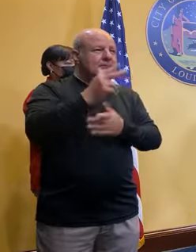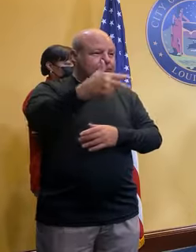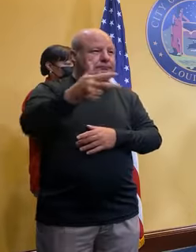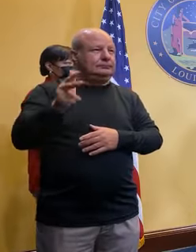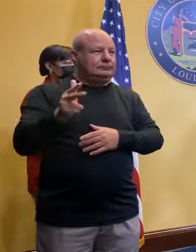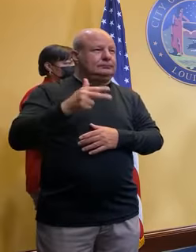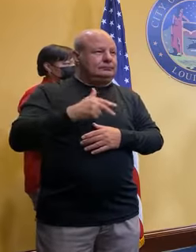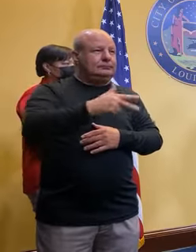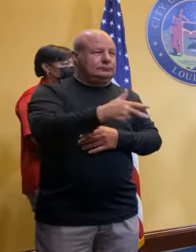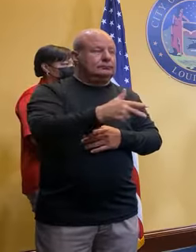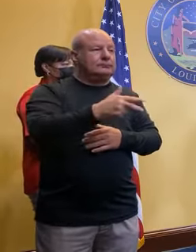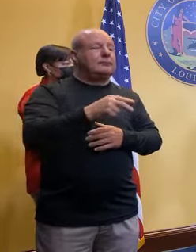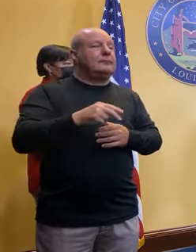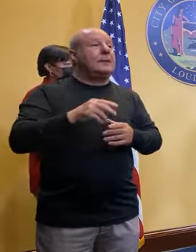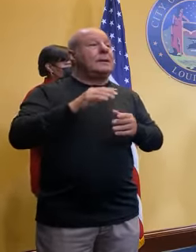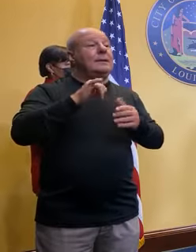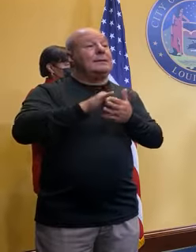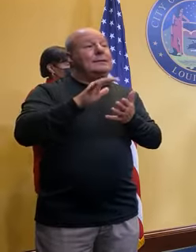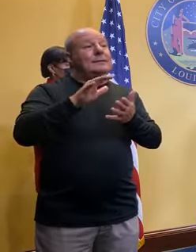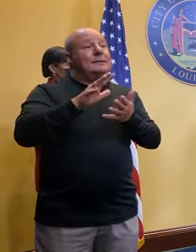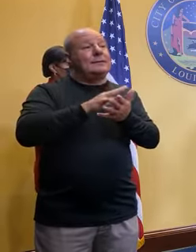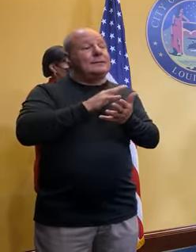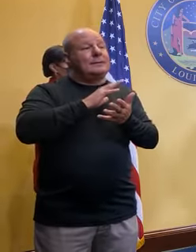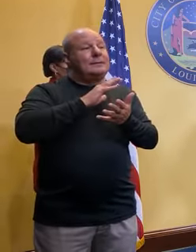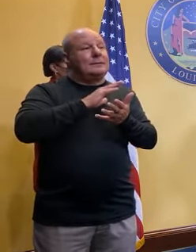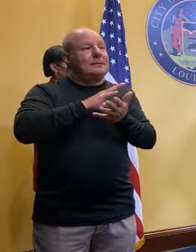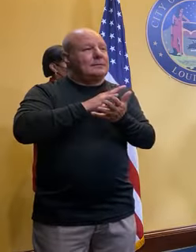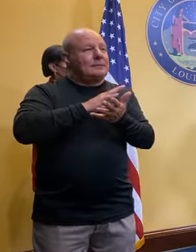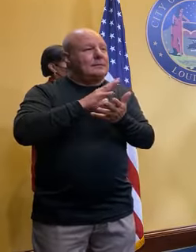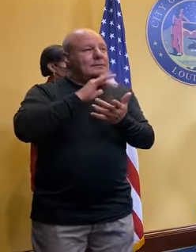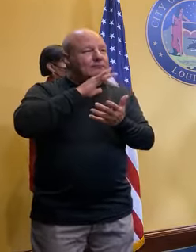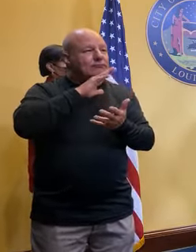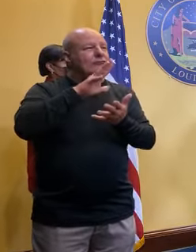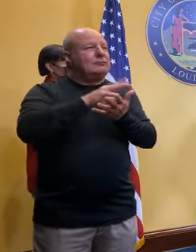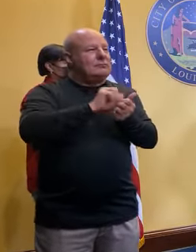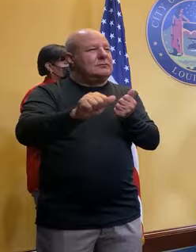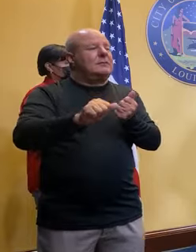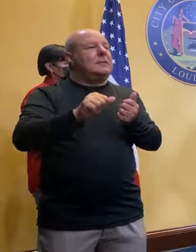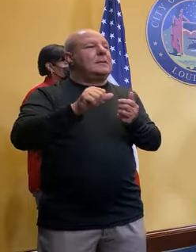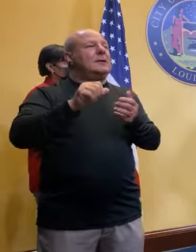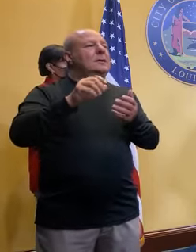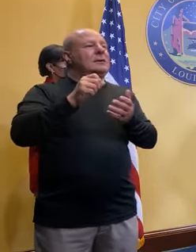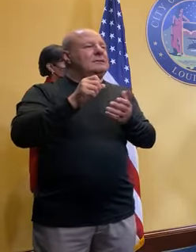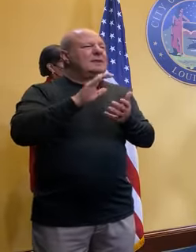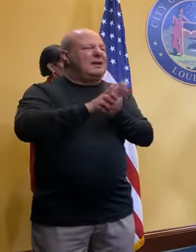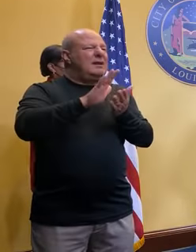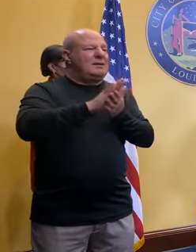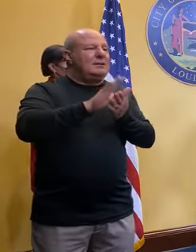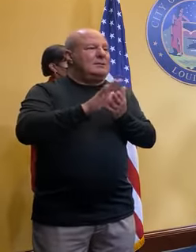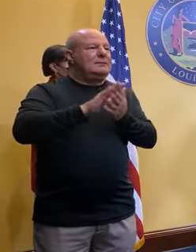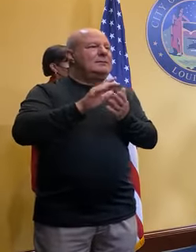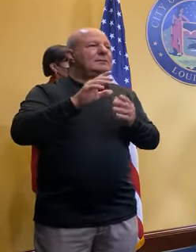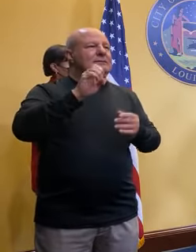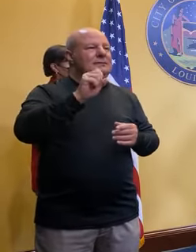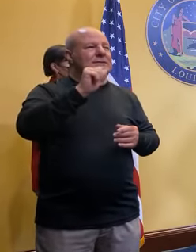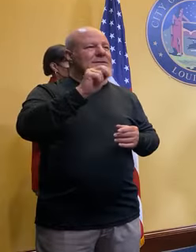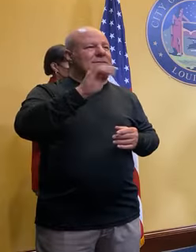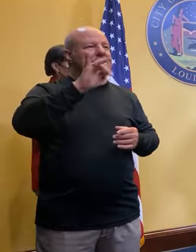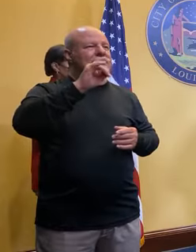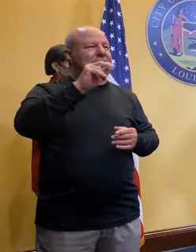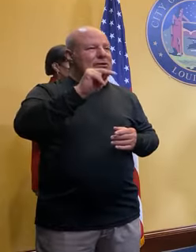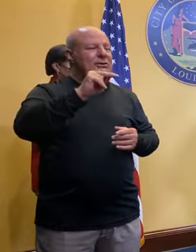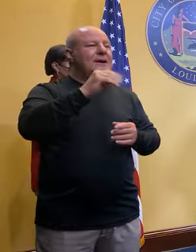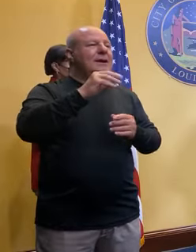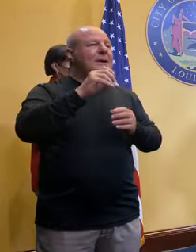today. Additionally, that debris clearing team includes the sanitation department led by Director Cynthia Sylvan-Lair and the mosquito termite